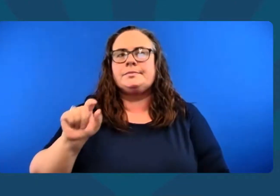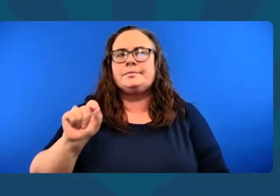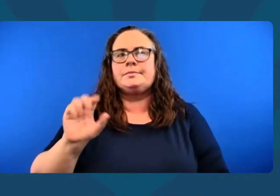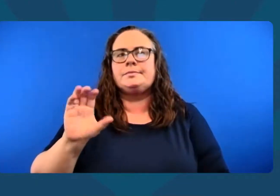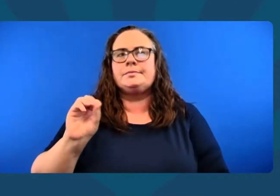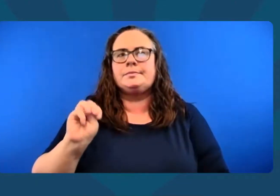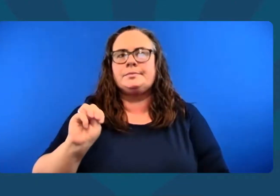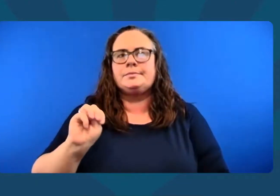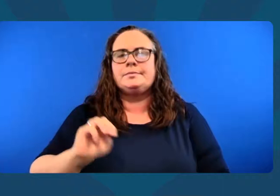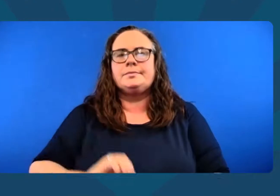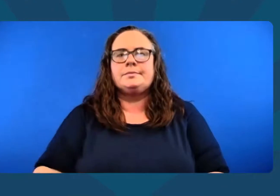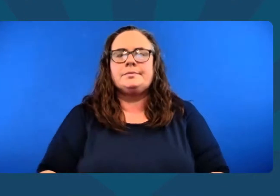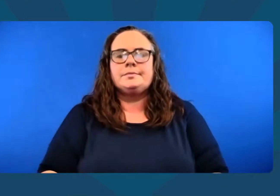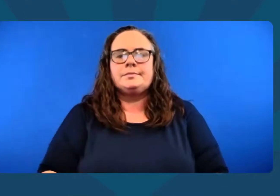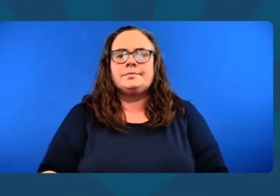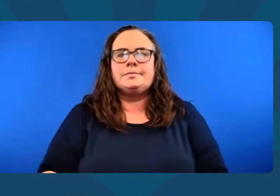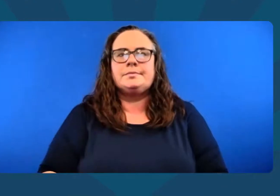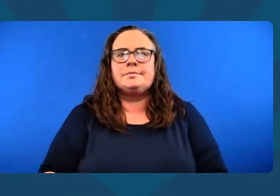garlandaz.com.